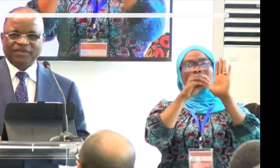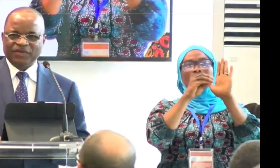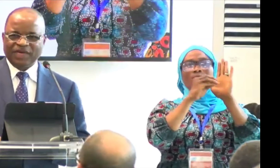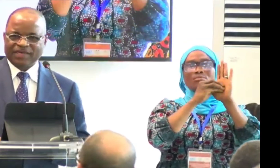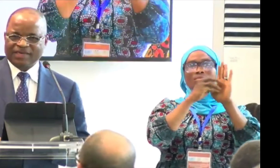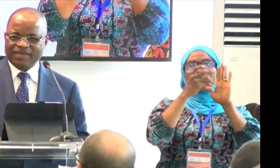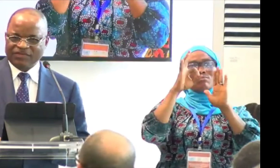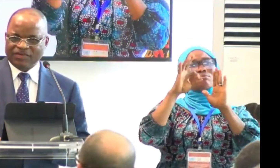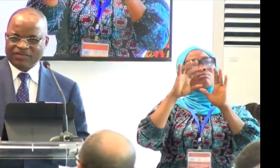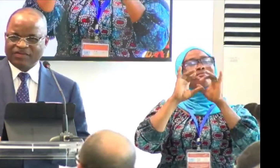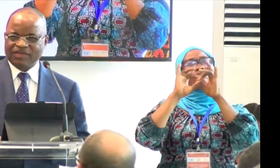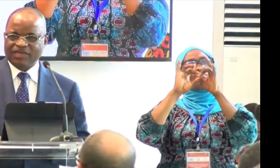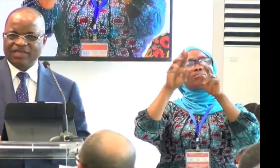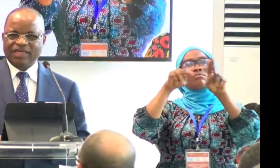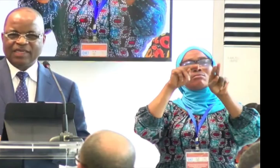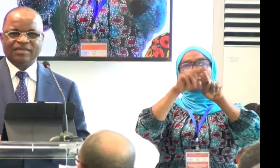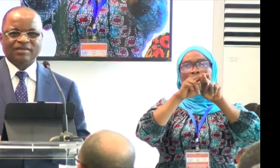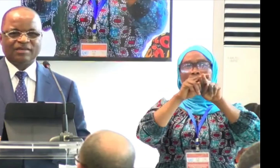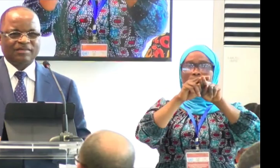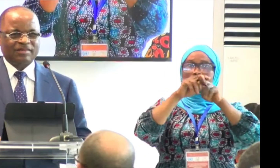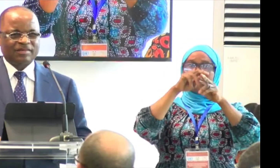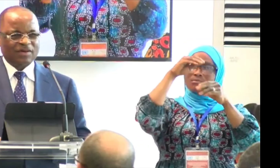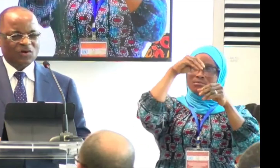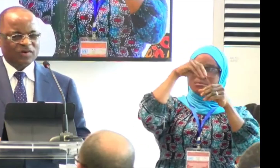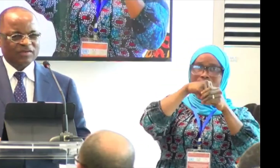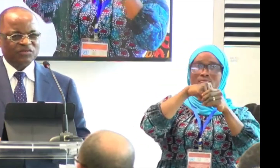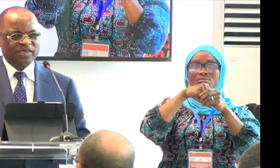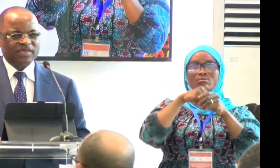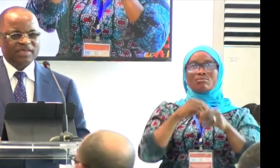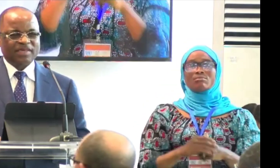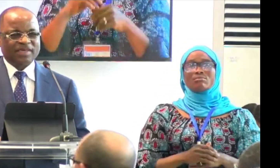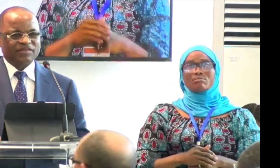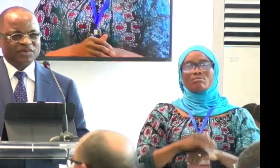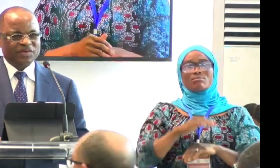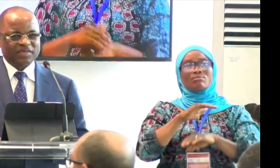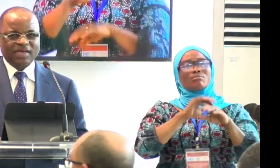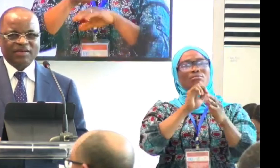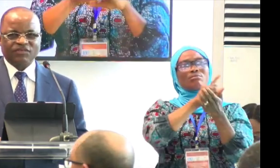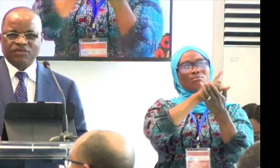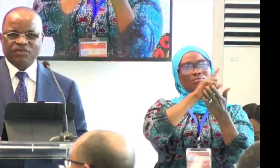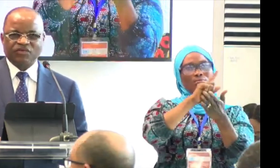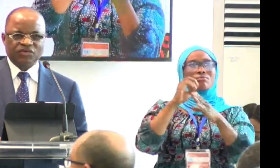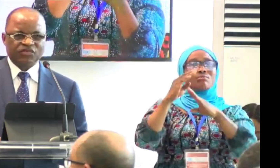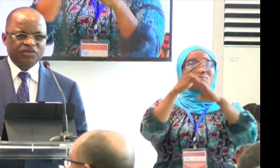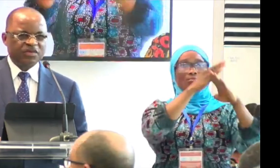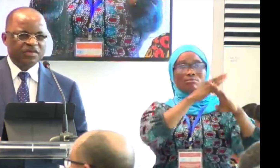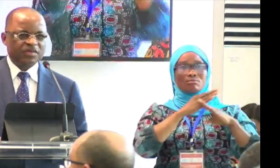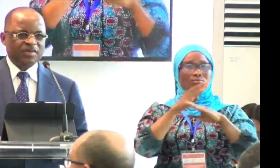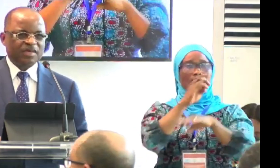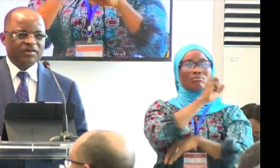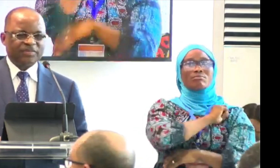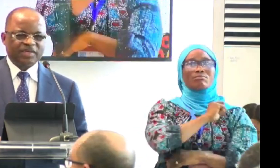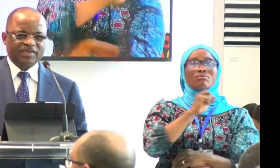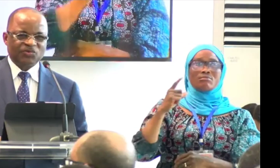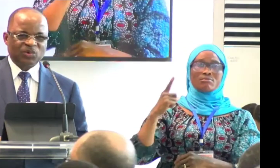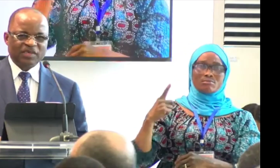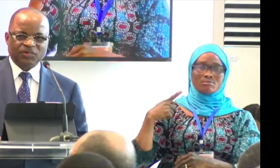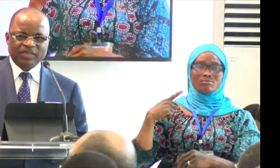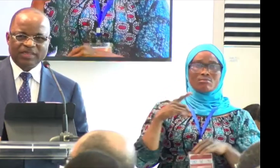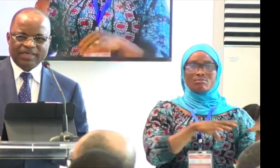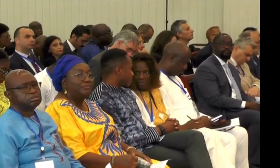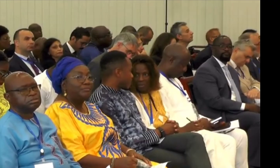the United Nations in accordance with the Security Council resolution adopted